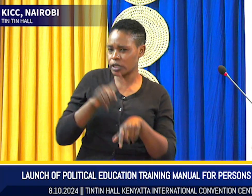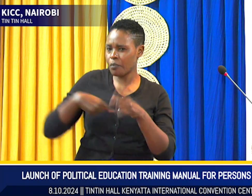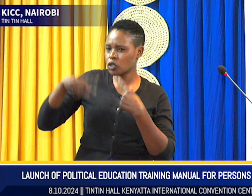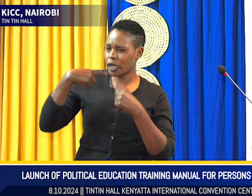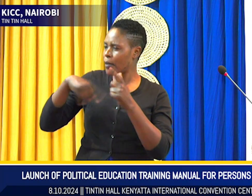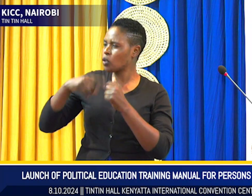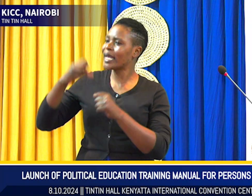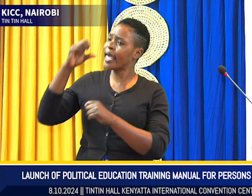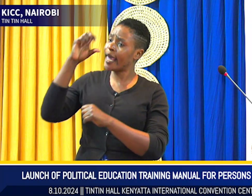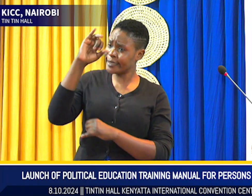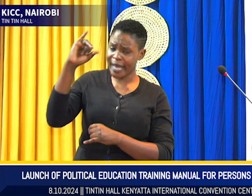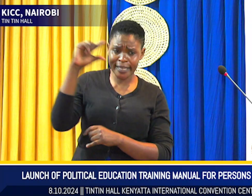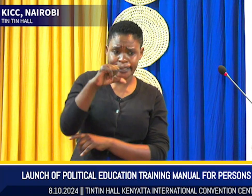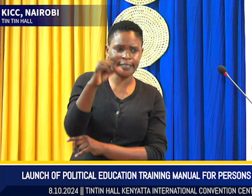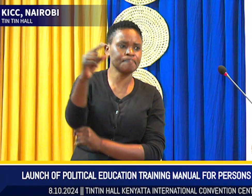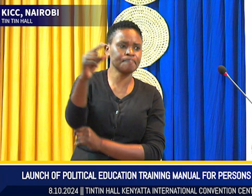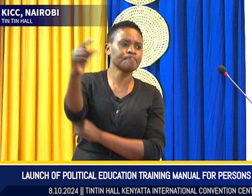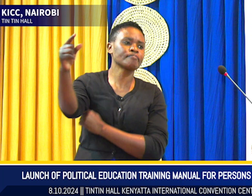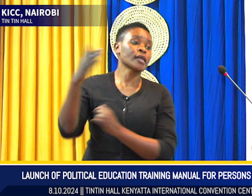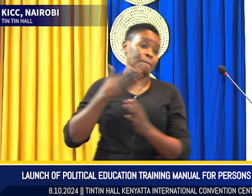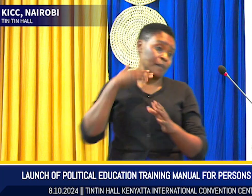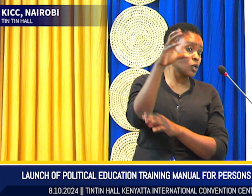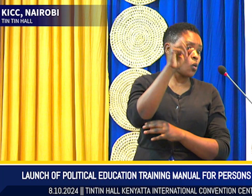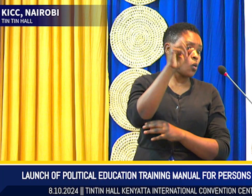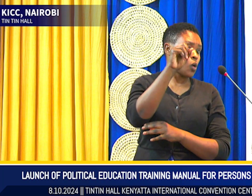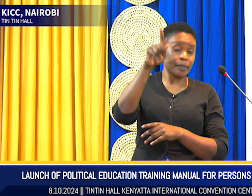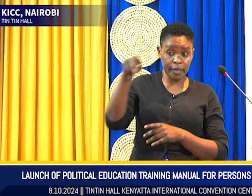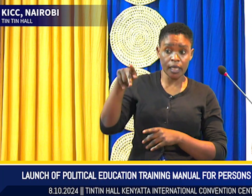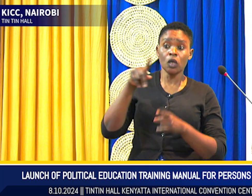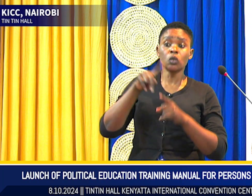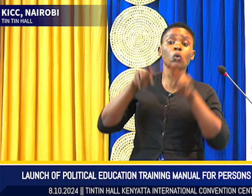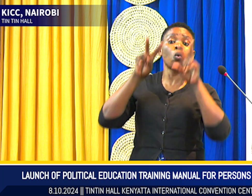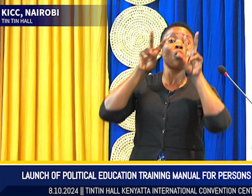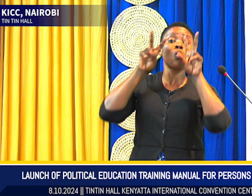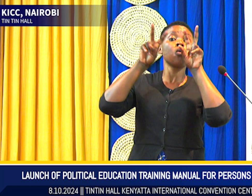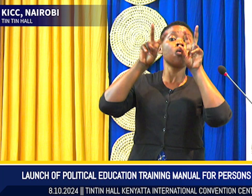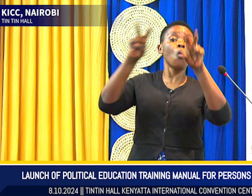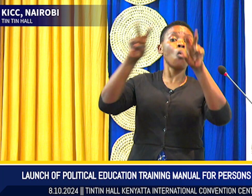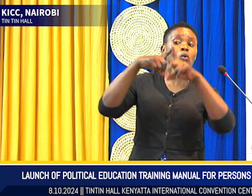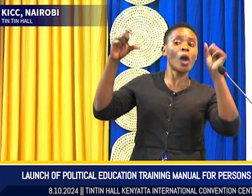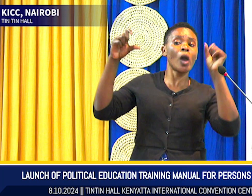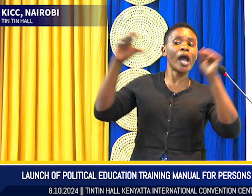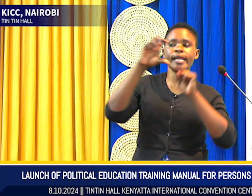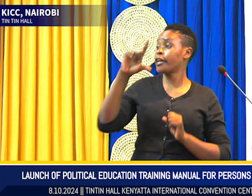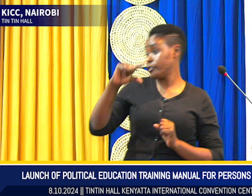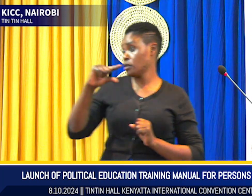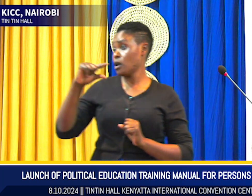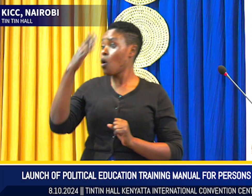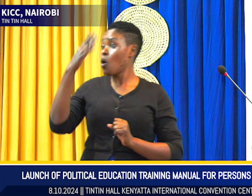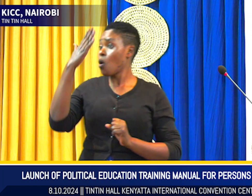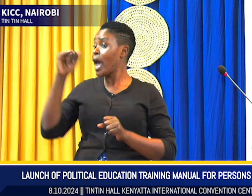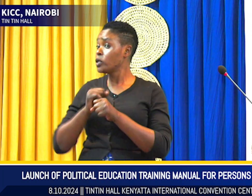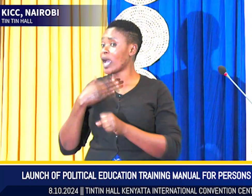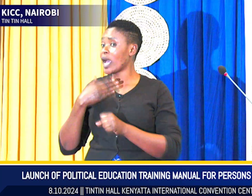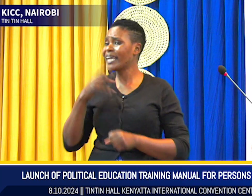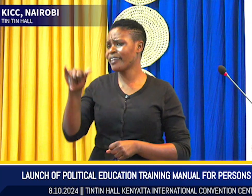Also to add something about SIG. ORP need to look